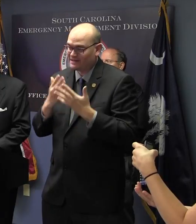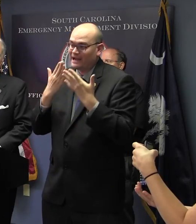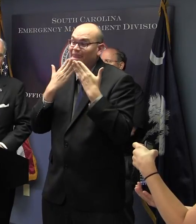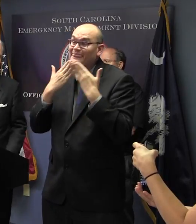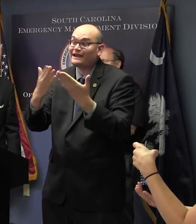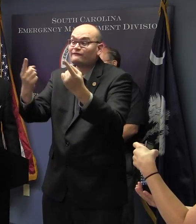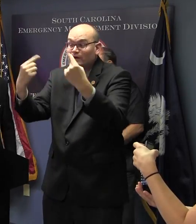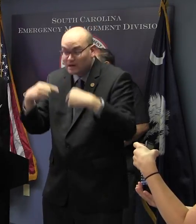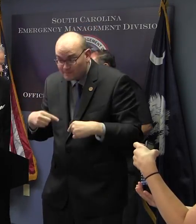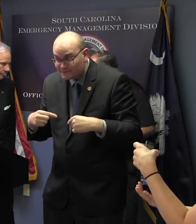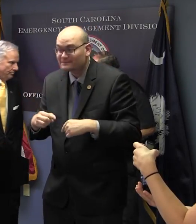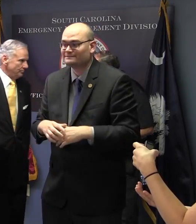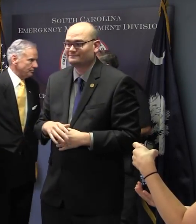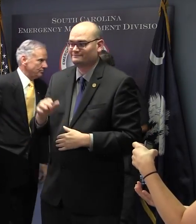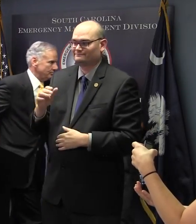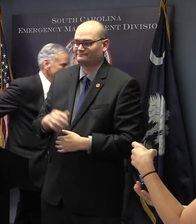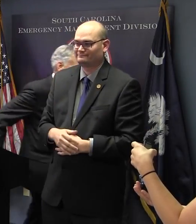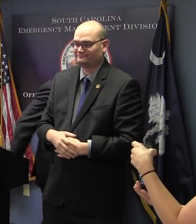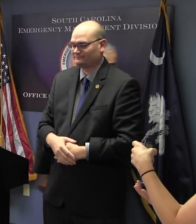Thank you.